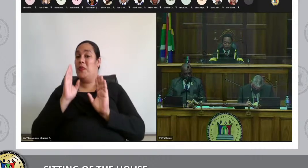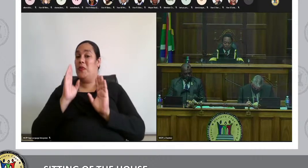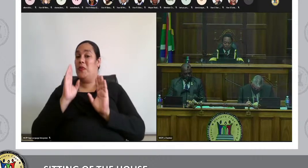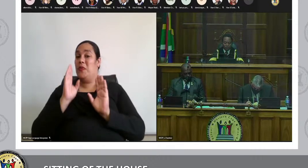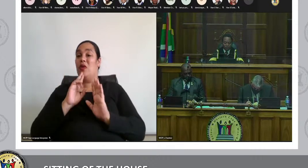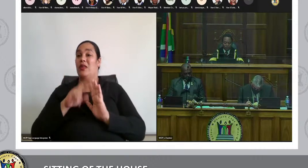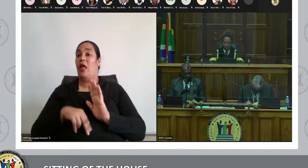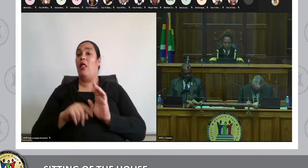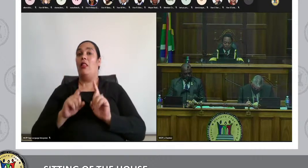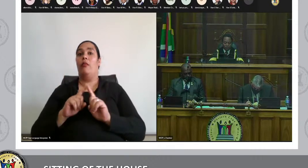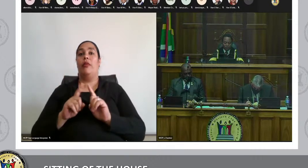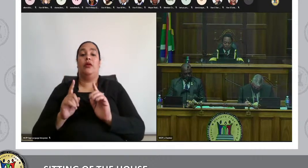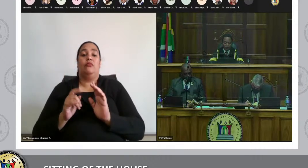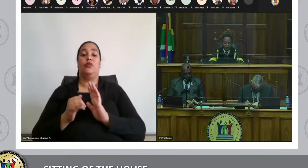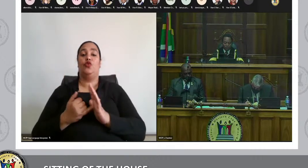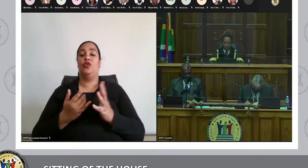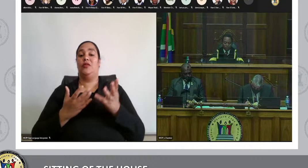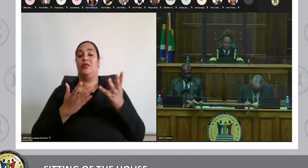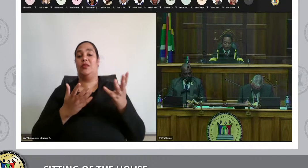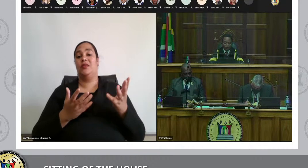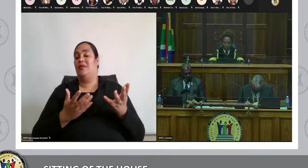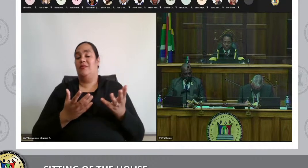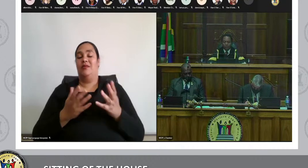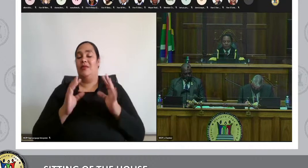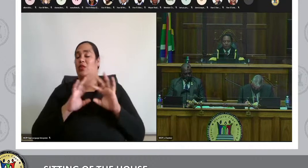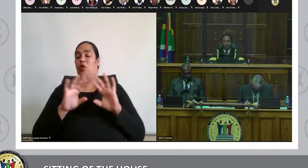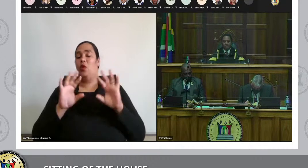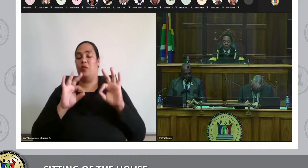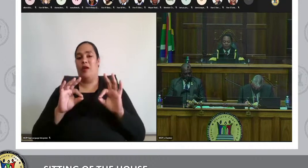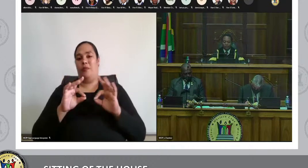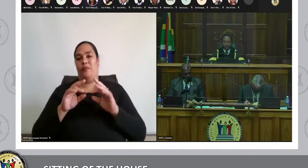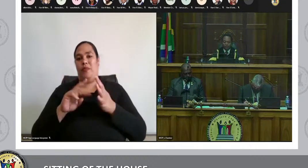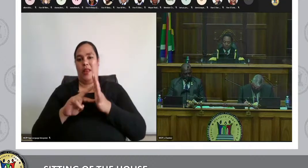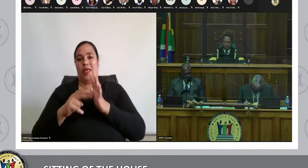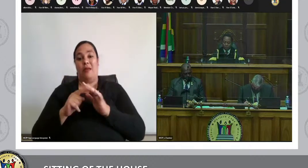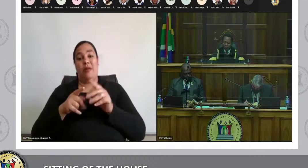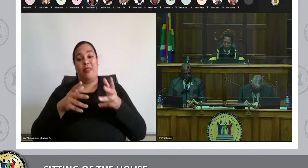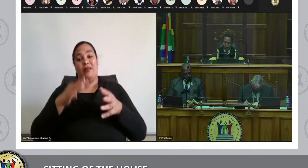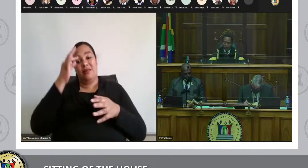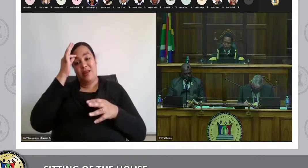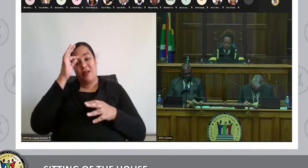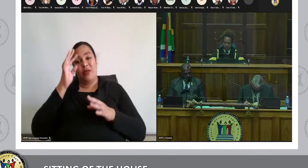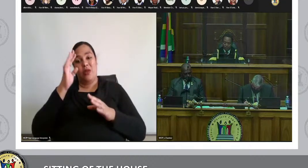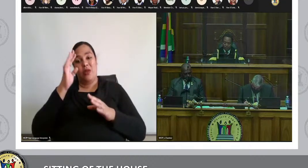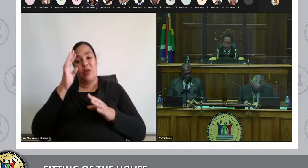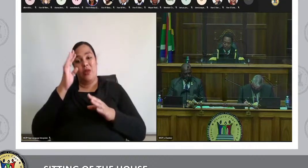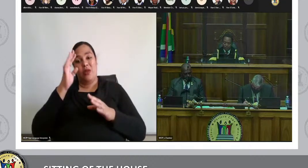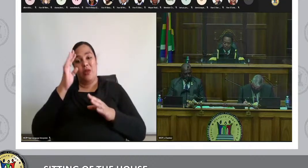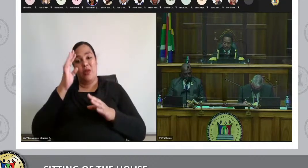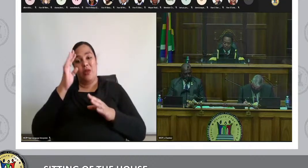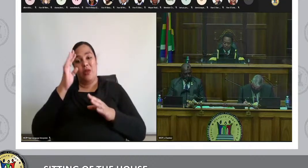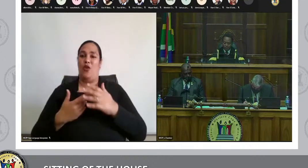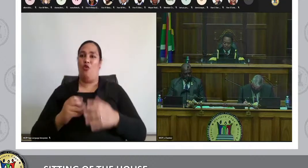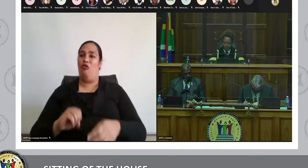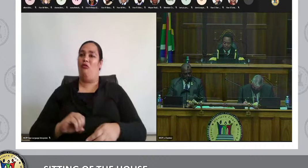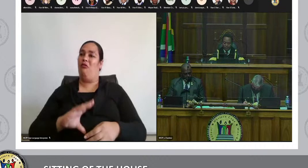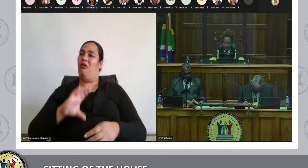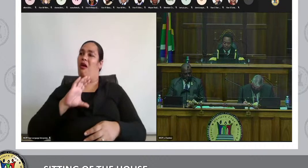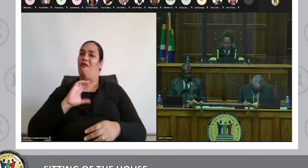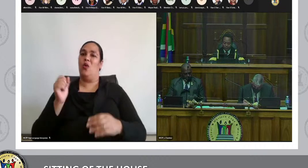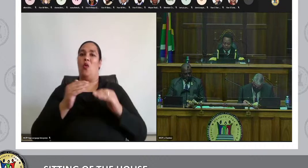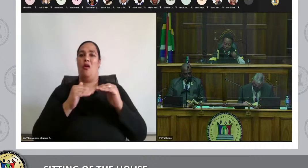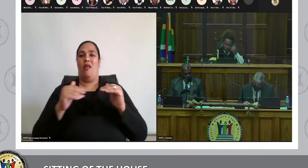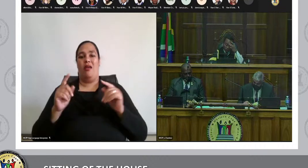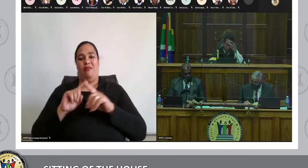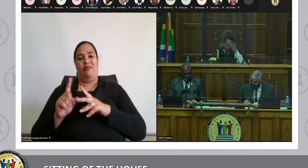than being a reactionary, useless strategy. This is a government that does not inspire confidence in all levels, as it